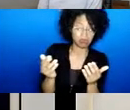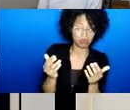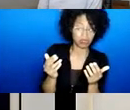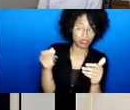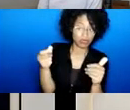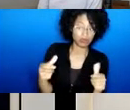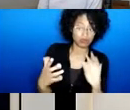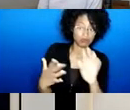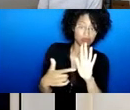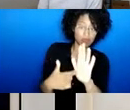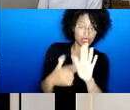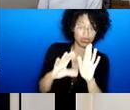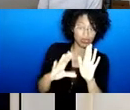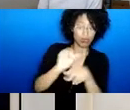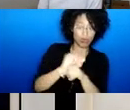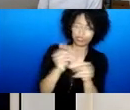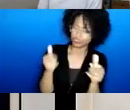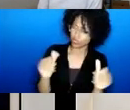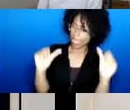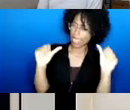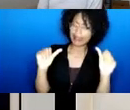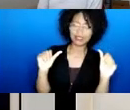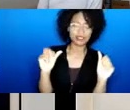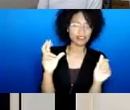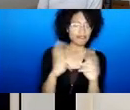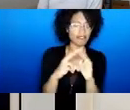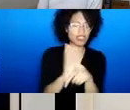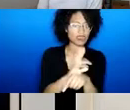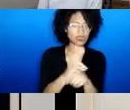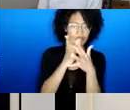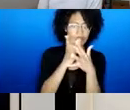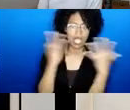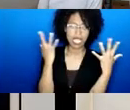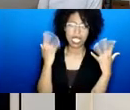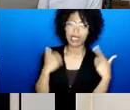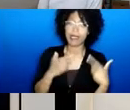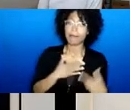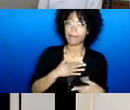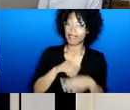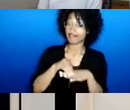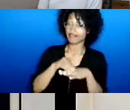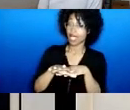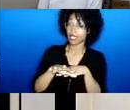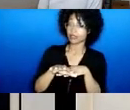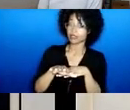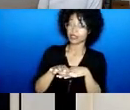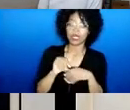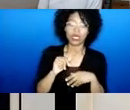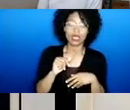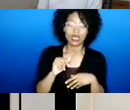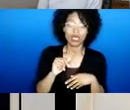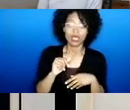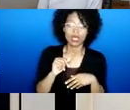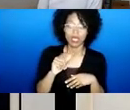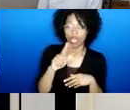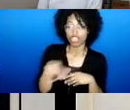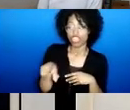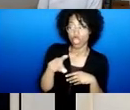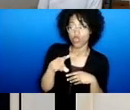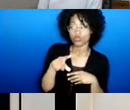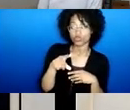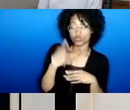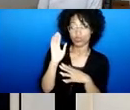try it and use it. It's very user-friendly, but I would advise you to turn to those